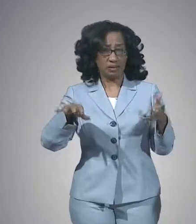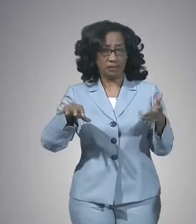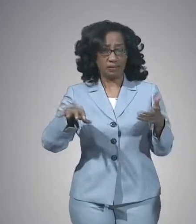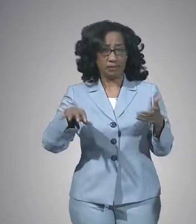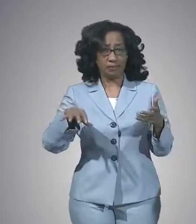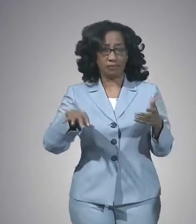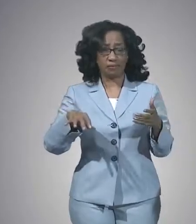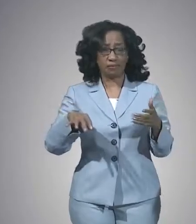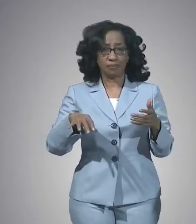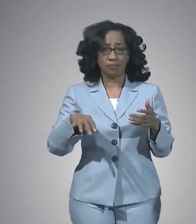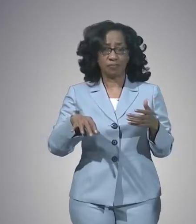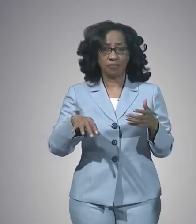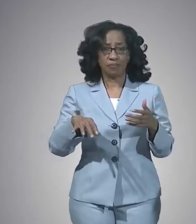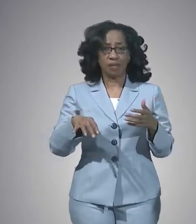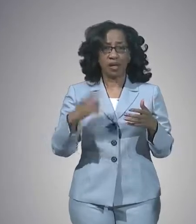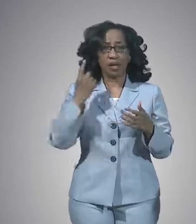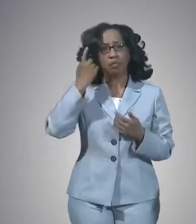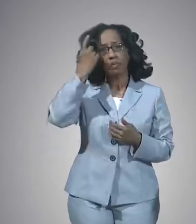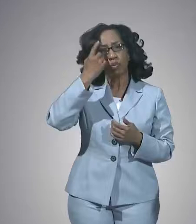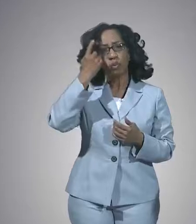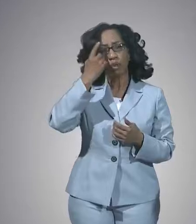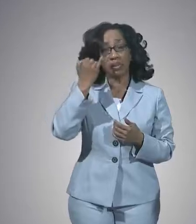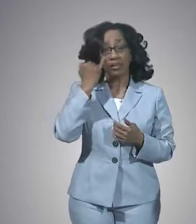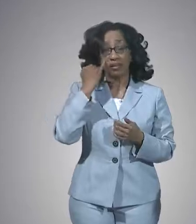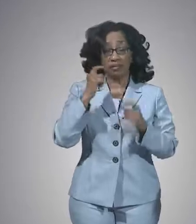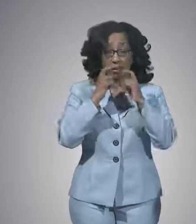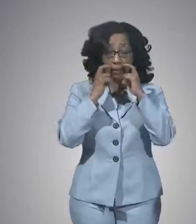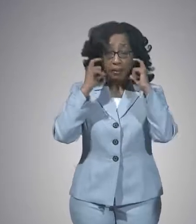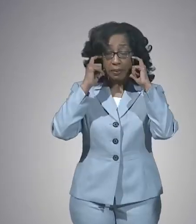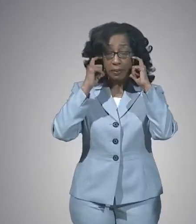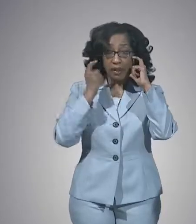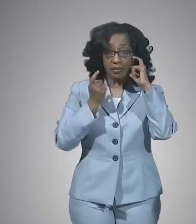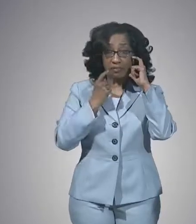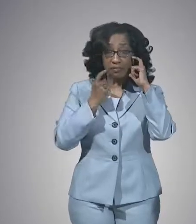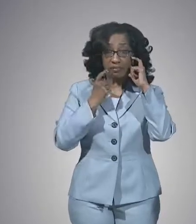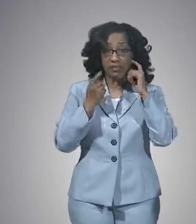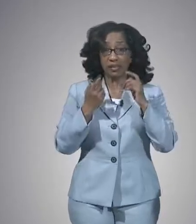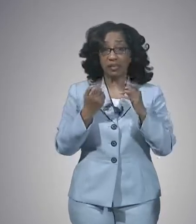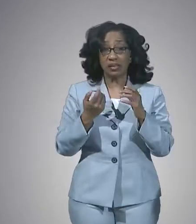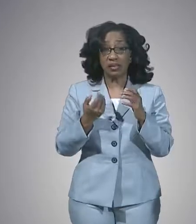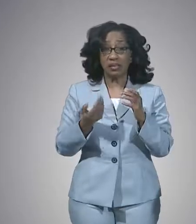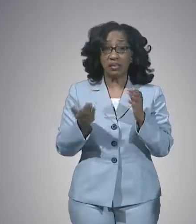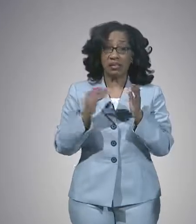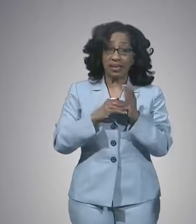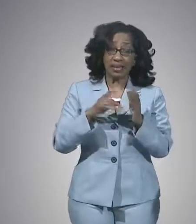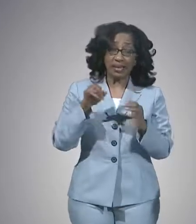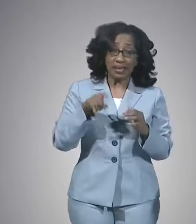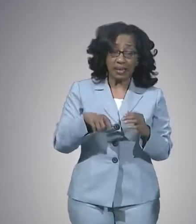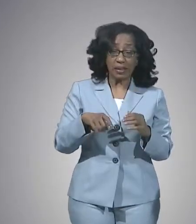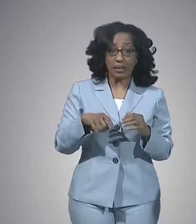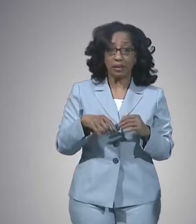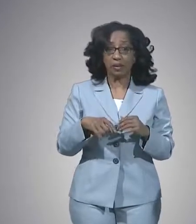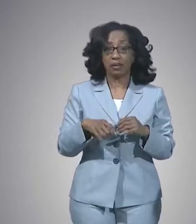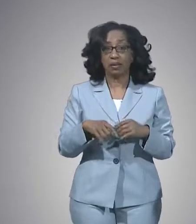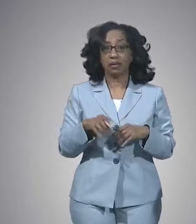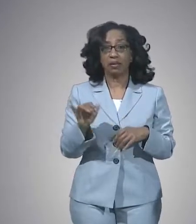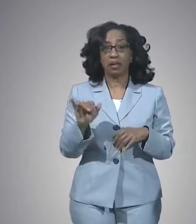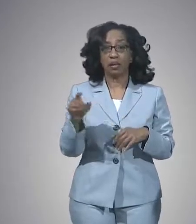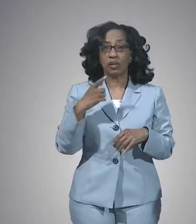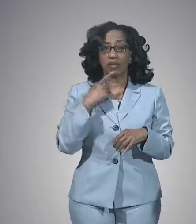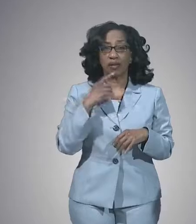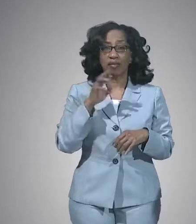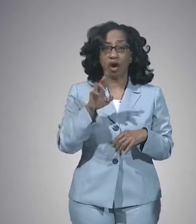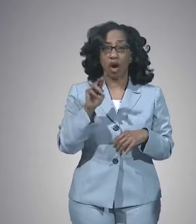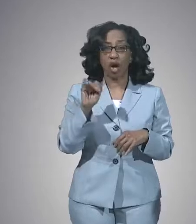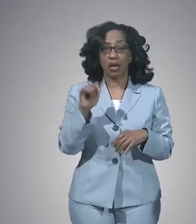mask mandates. And I'm wondering if a mask mandate is, again, near in the future, considering that, as you mentioned, the R0 is